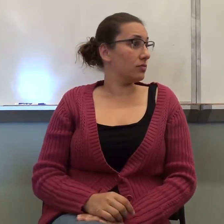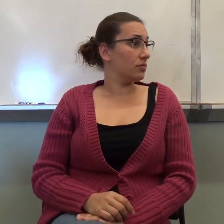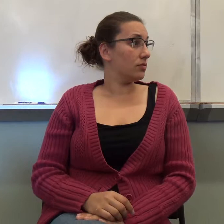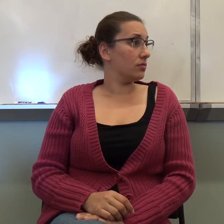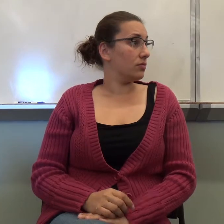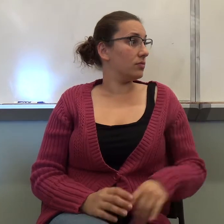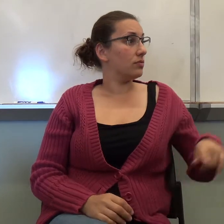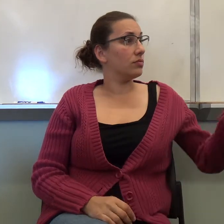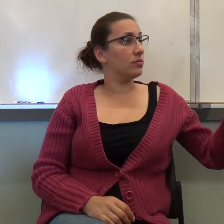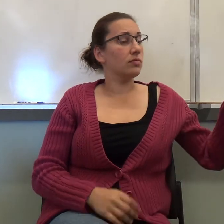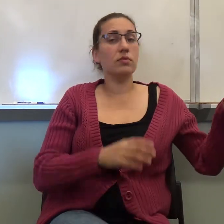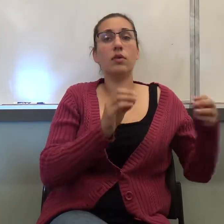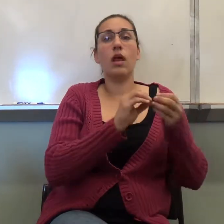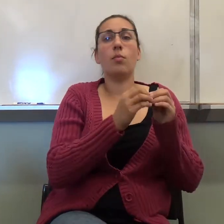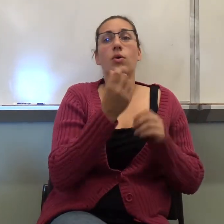11.